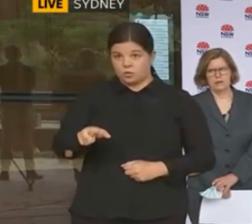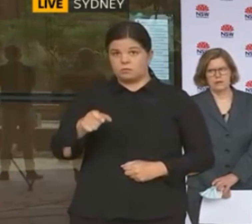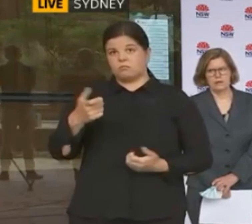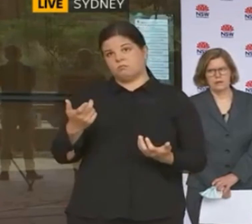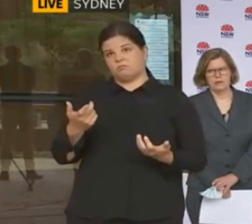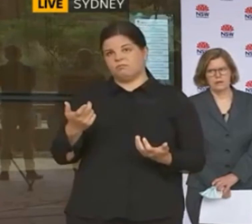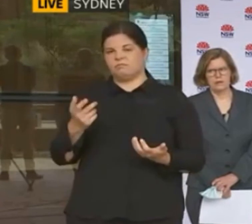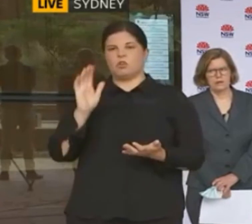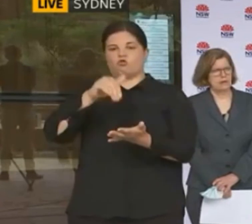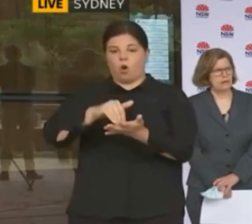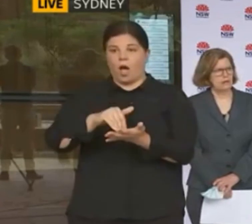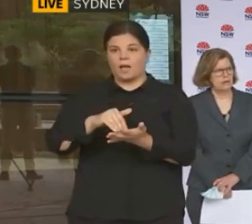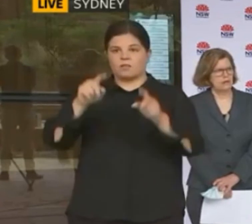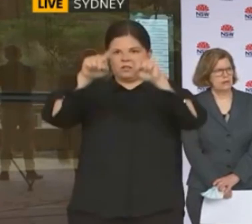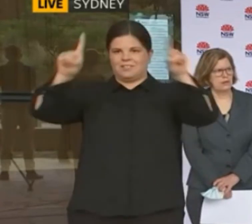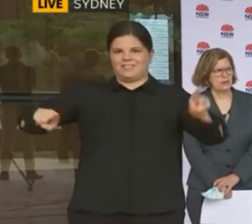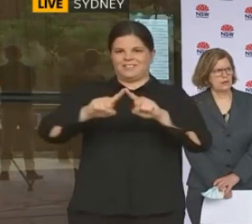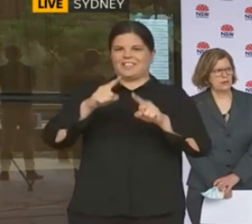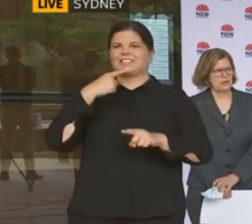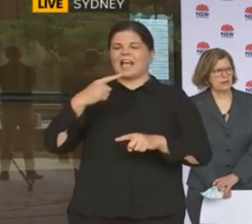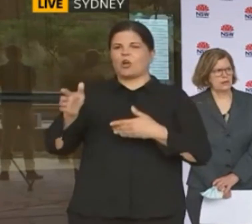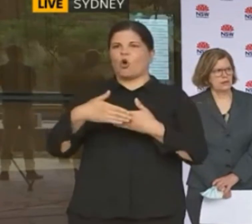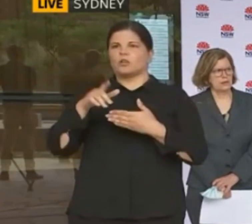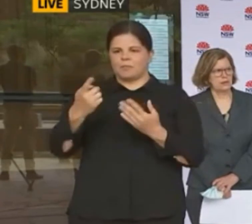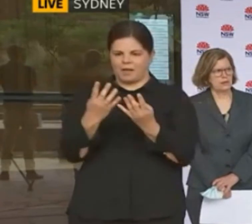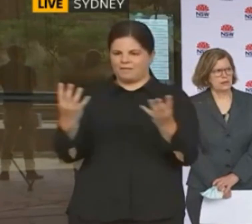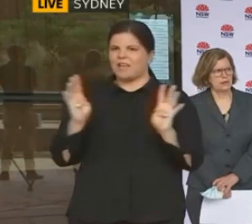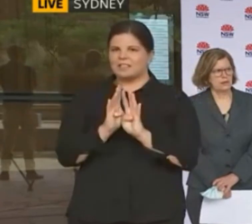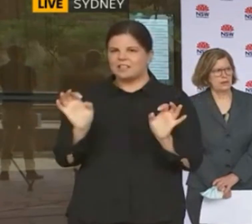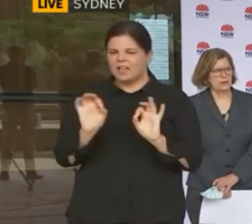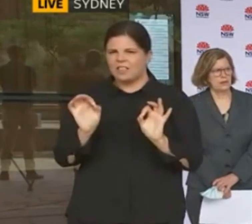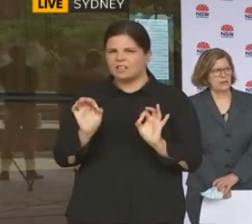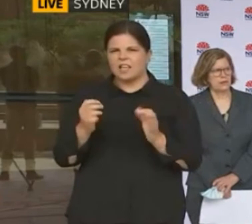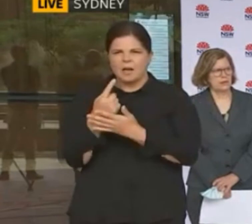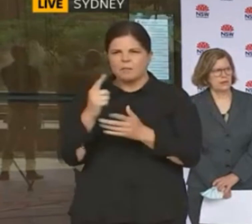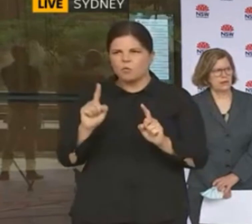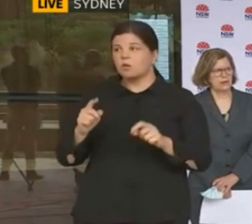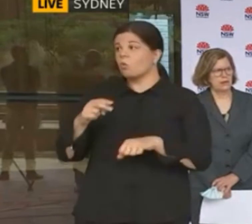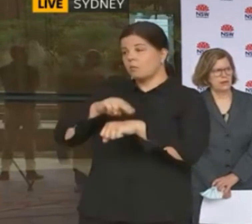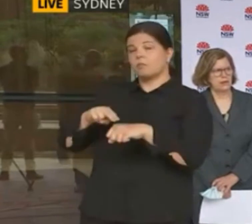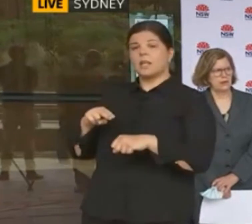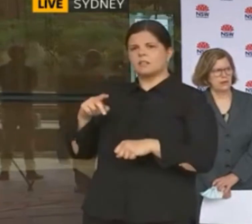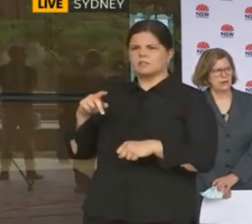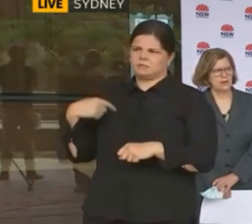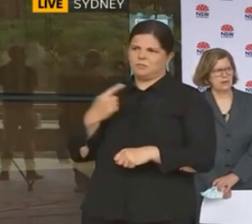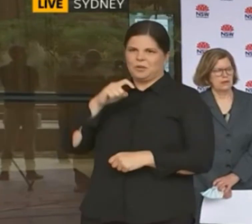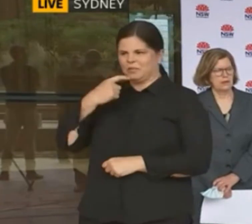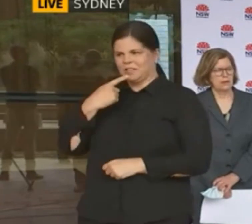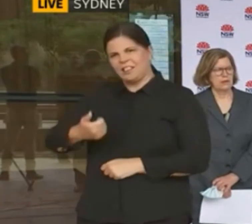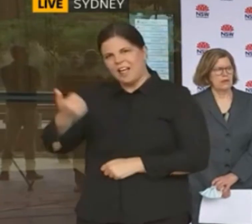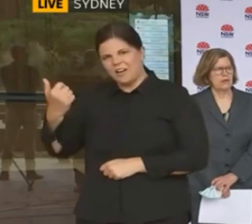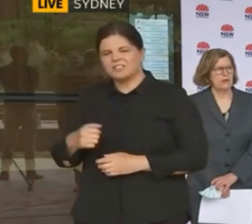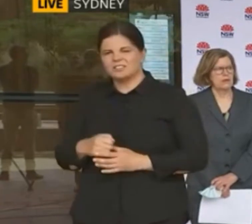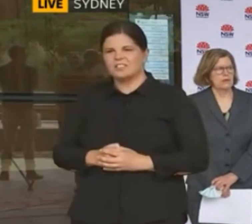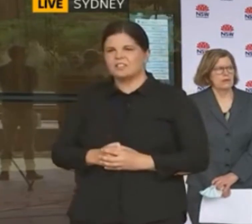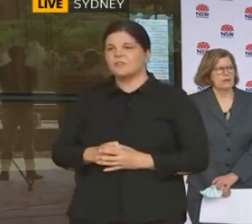physically open, what happens to them? We'll be encouraging them to leave. We have powers. We have been working with local government for